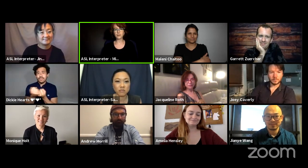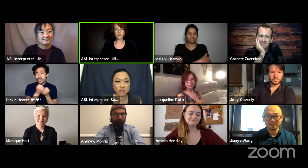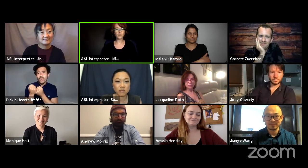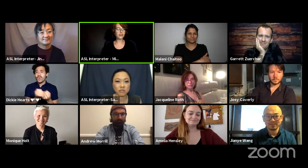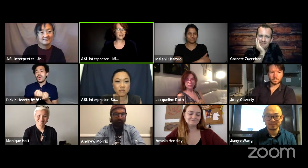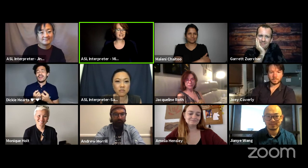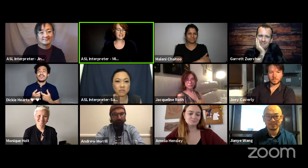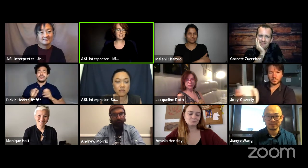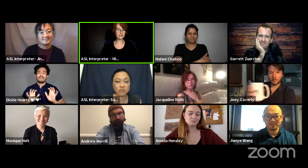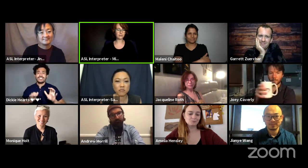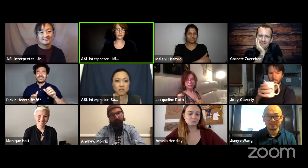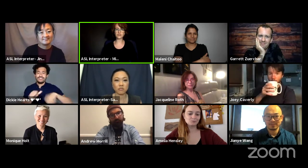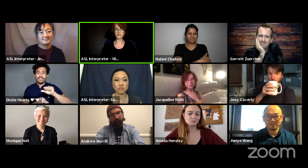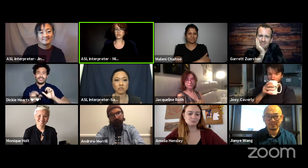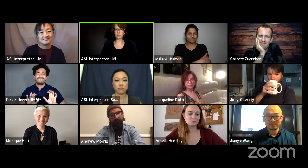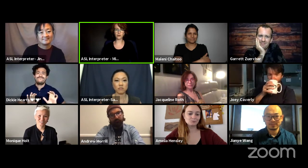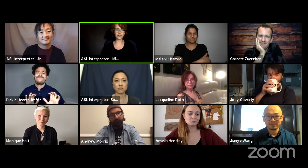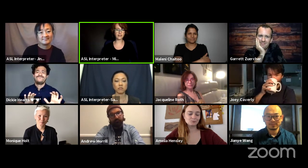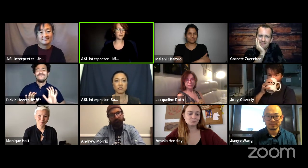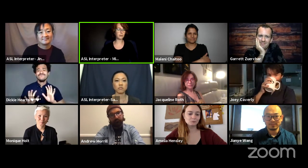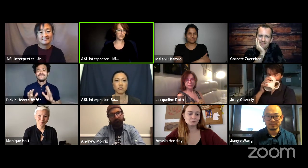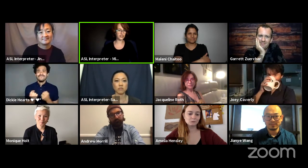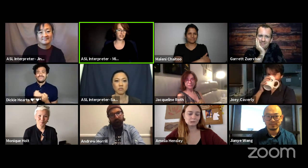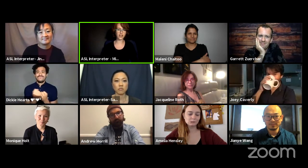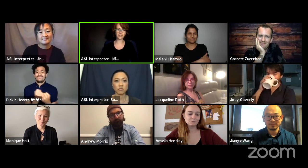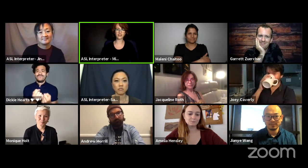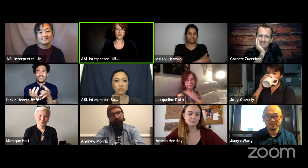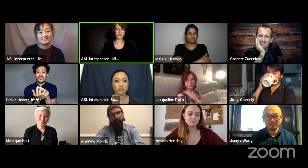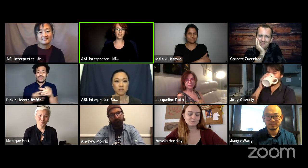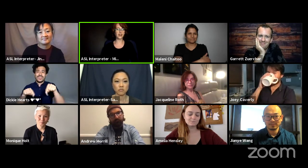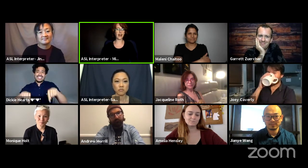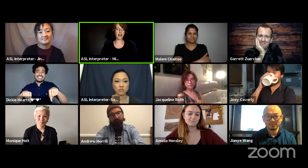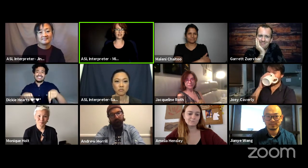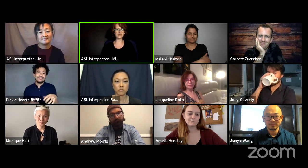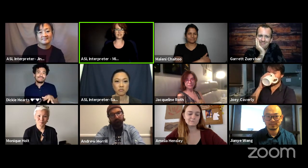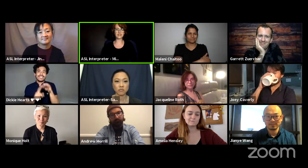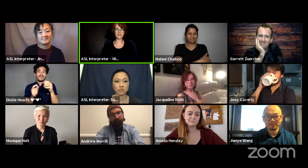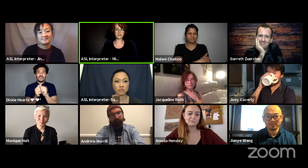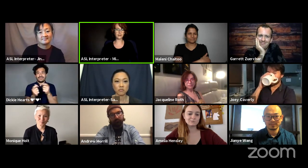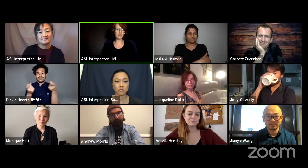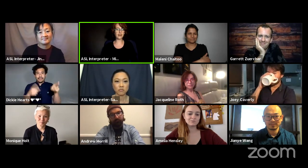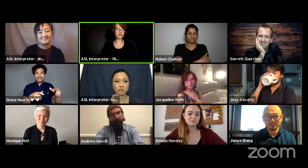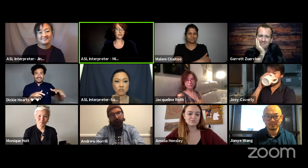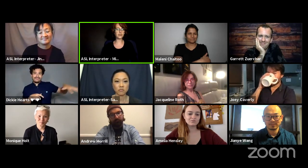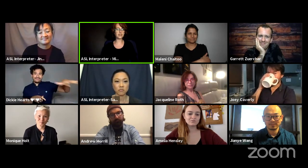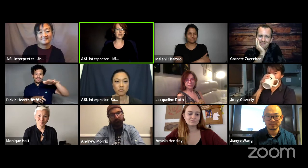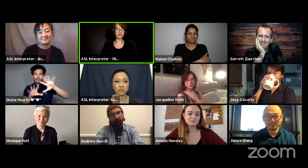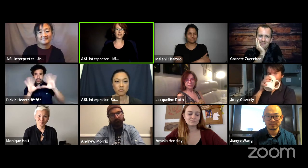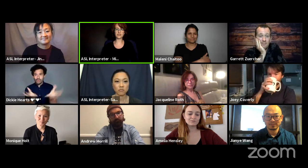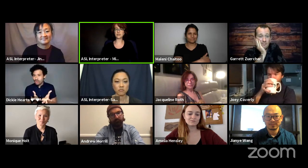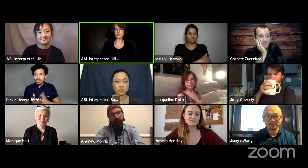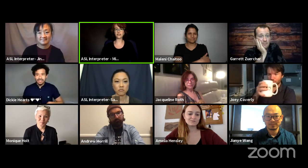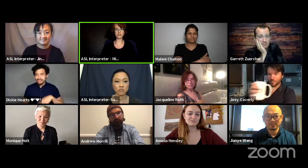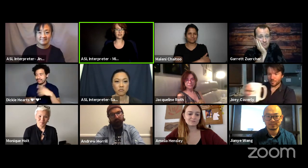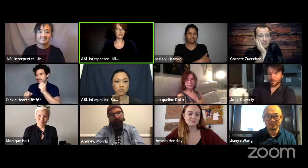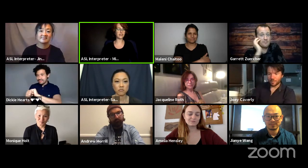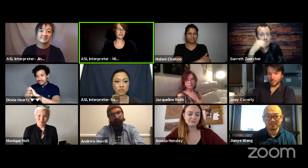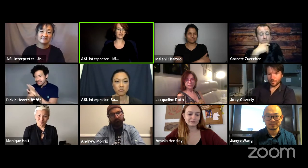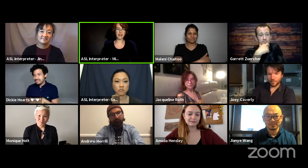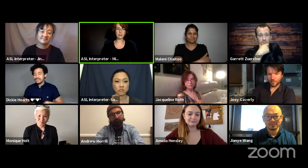But we're a great team. We're supportive. We push each other. And we made it through this, especially with everything that's